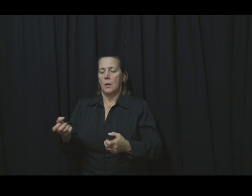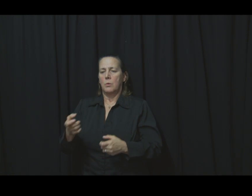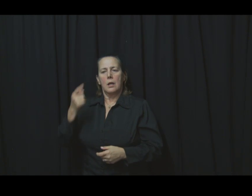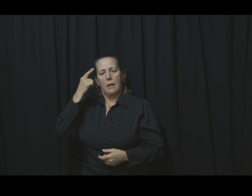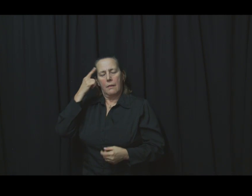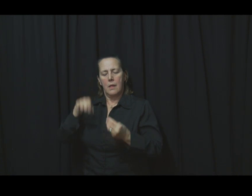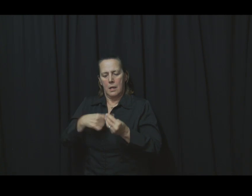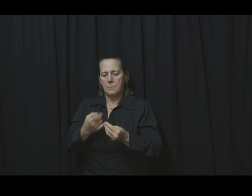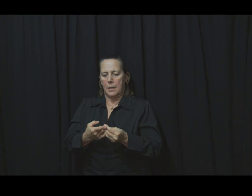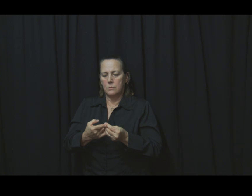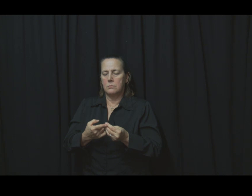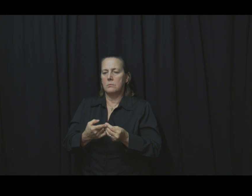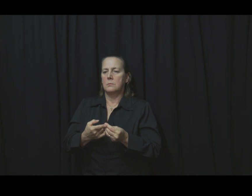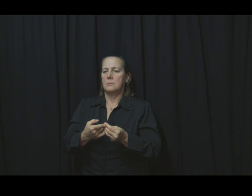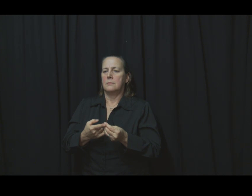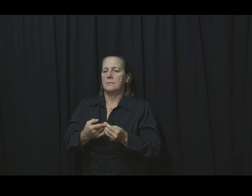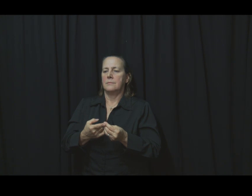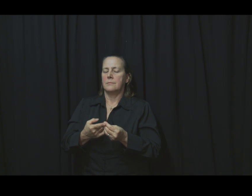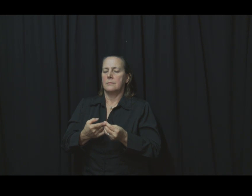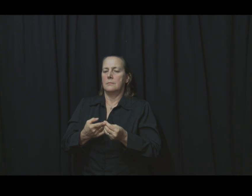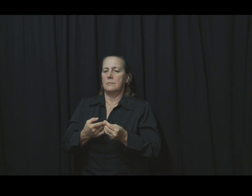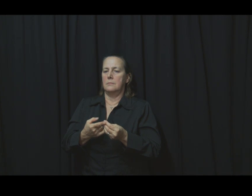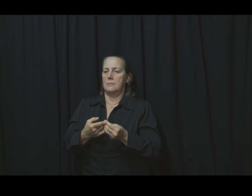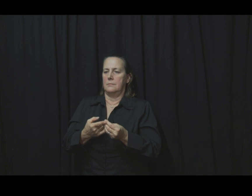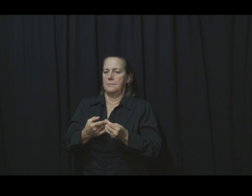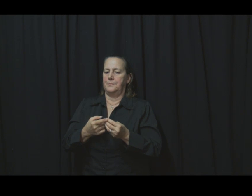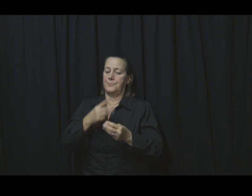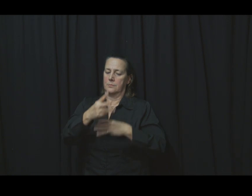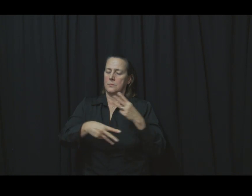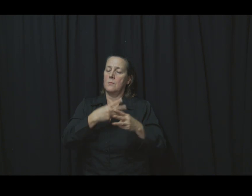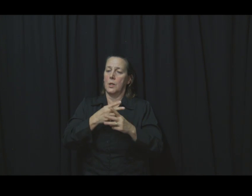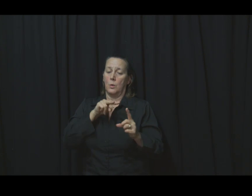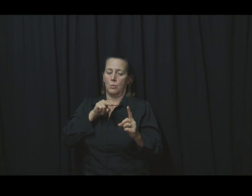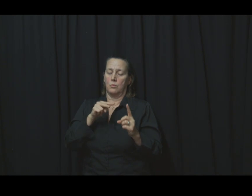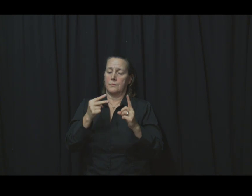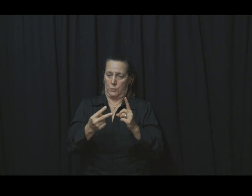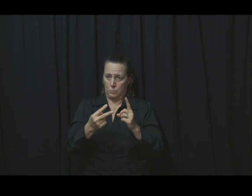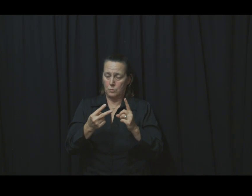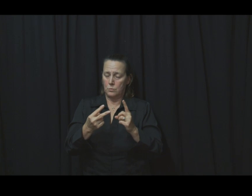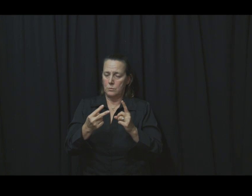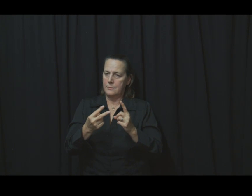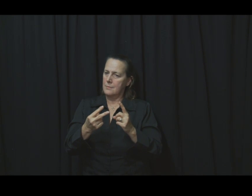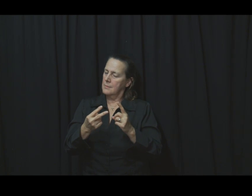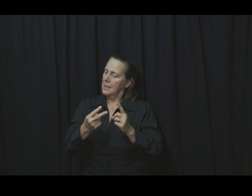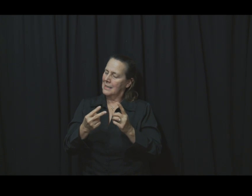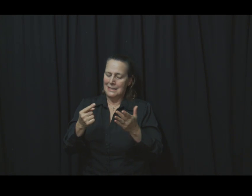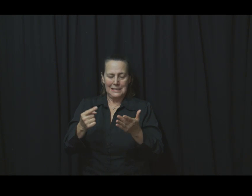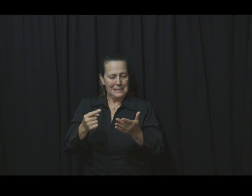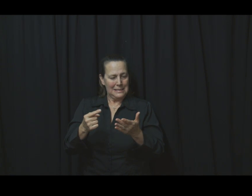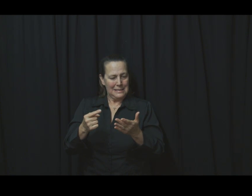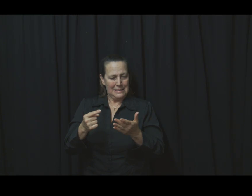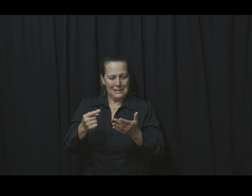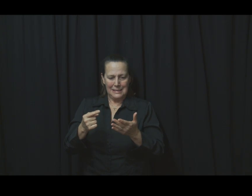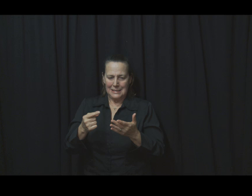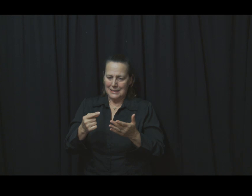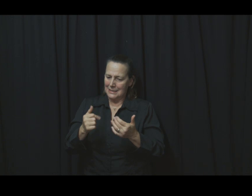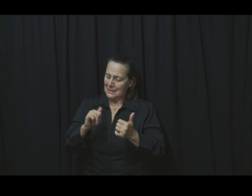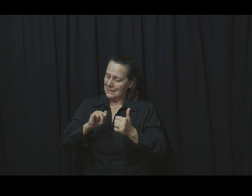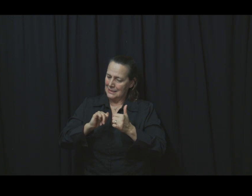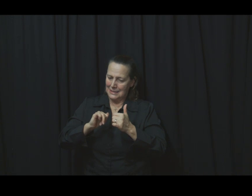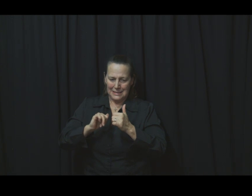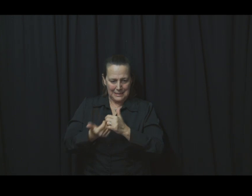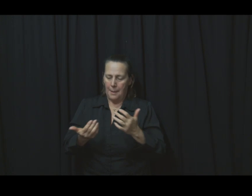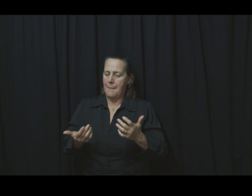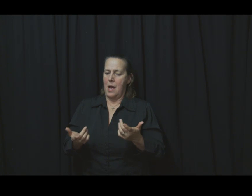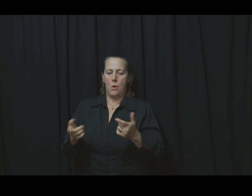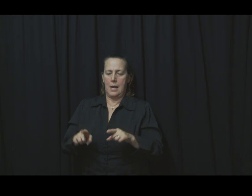inherent in this worldview, is that somehow Noah and his family were